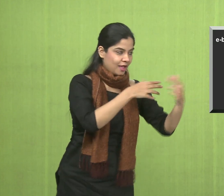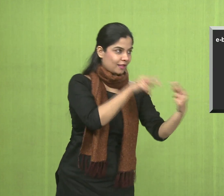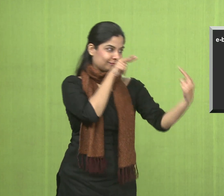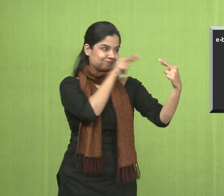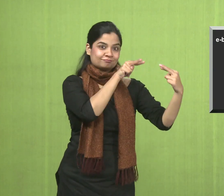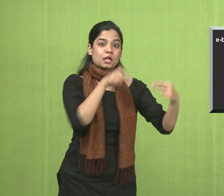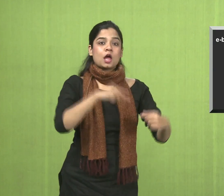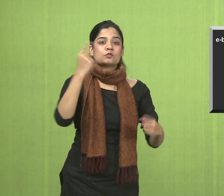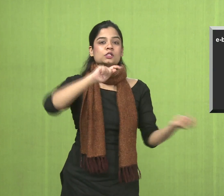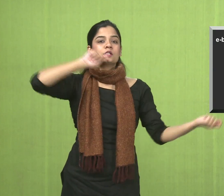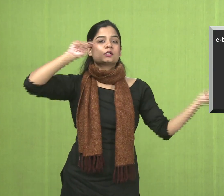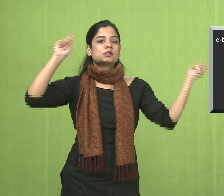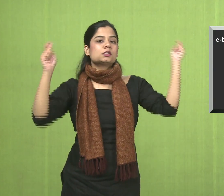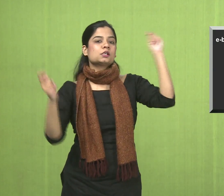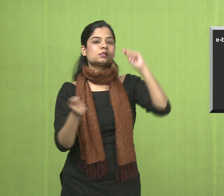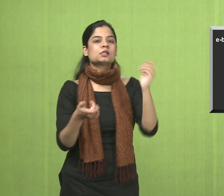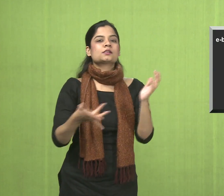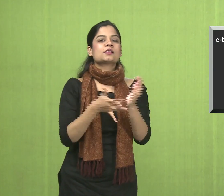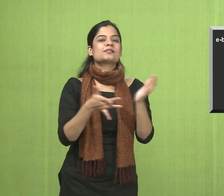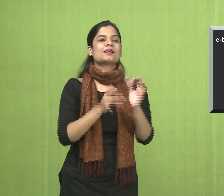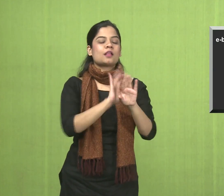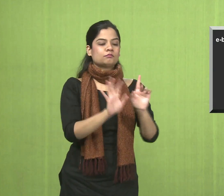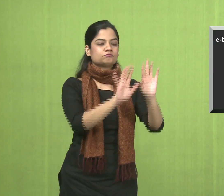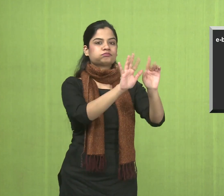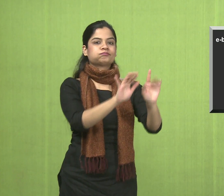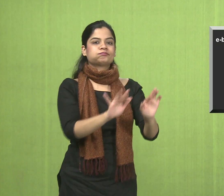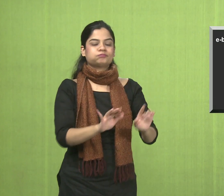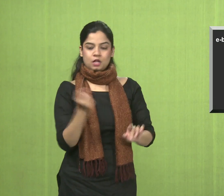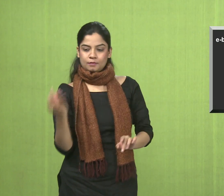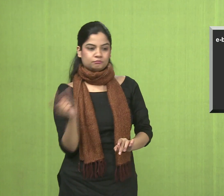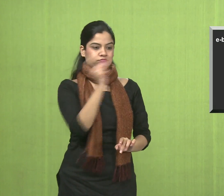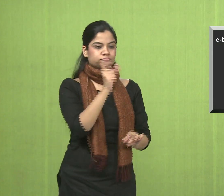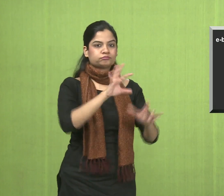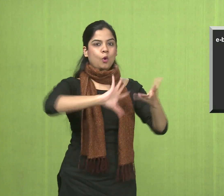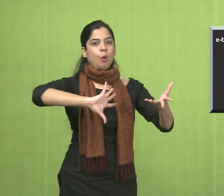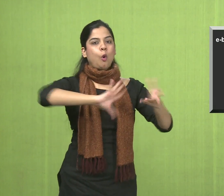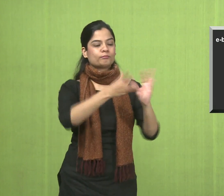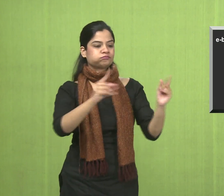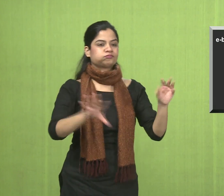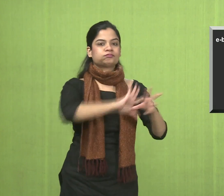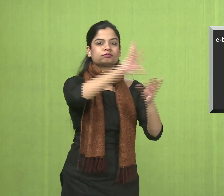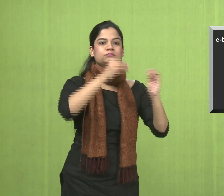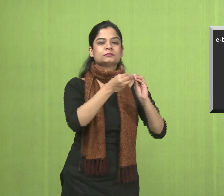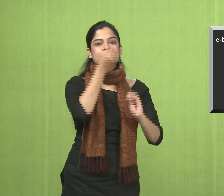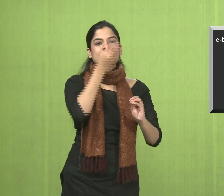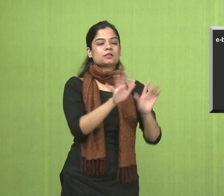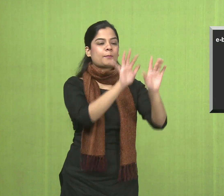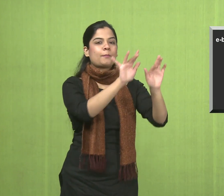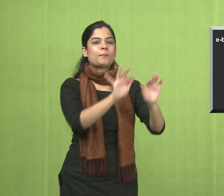face to face meet people. Now the banking system has changed. Everything is e-banking. You can automatically do your transactions online. Be it about